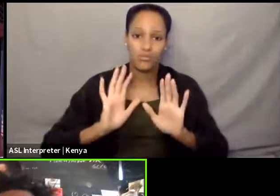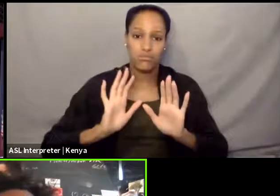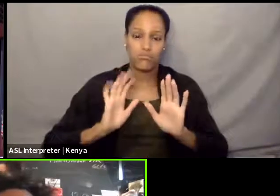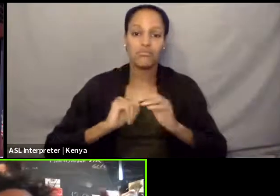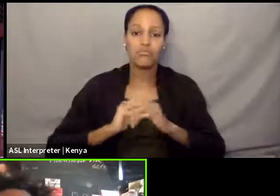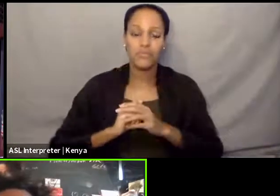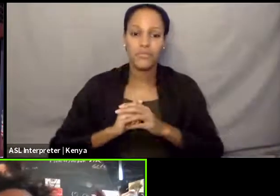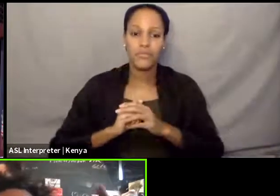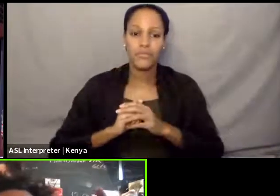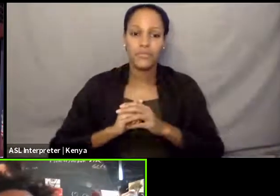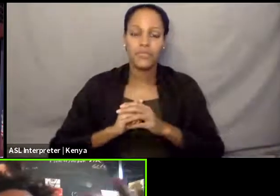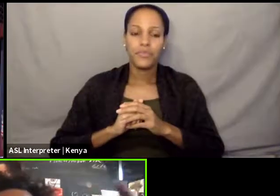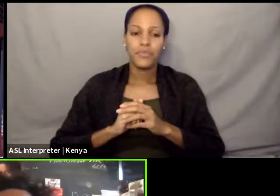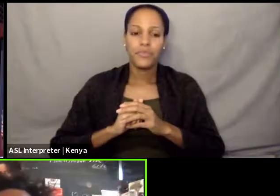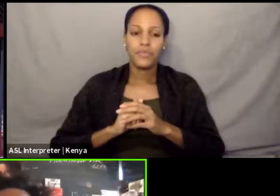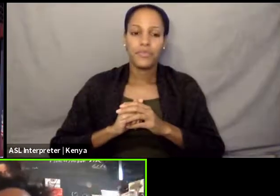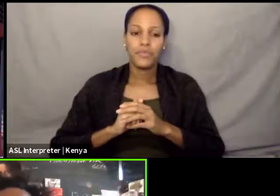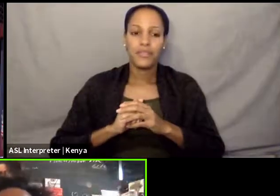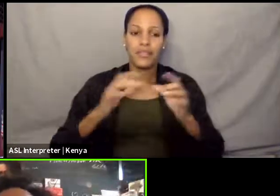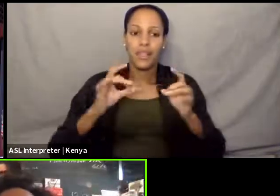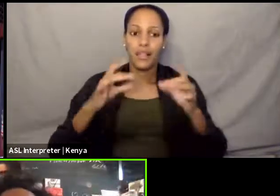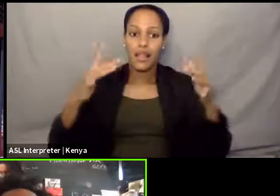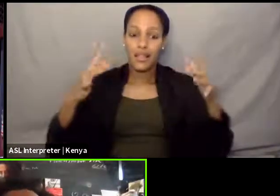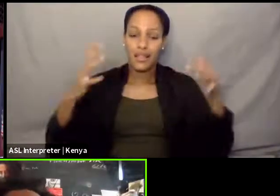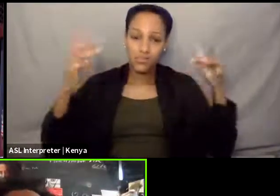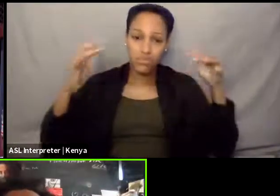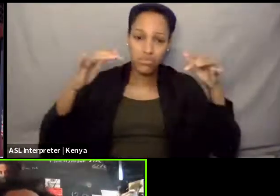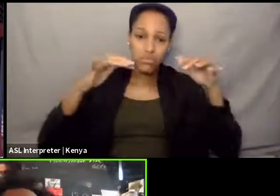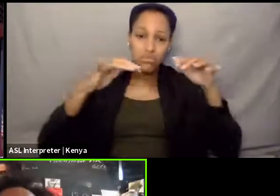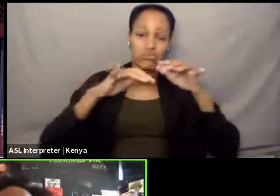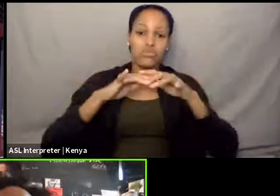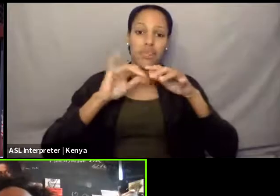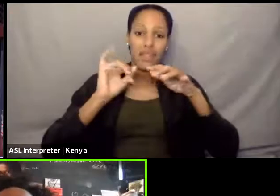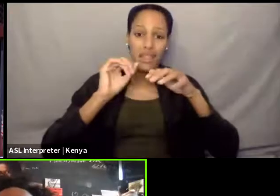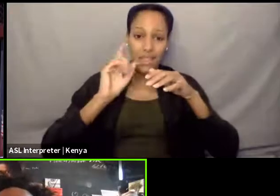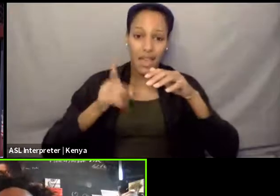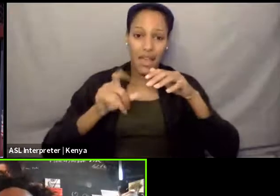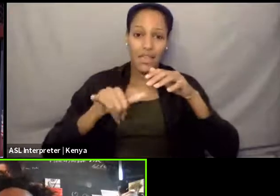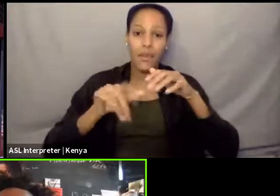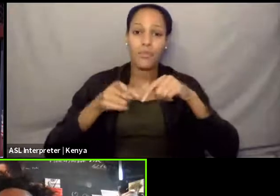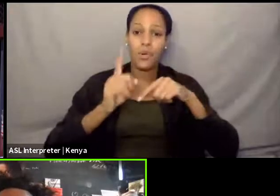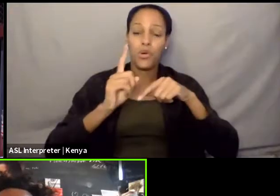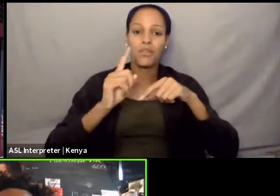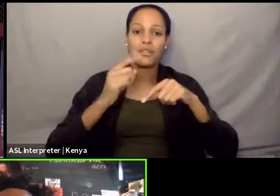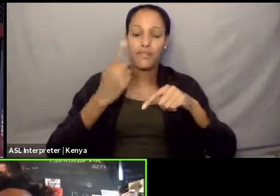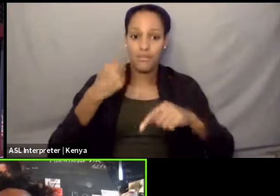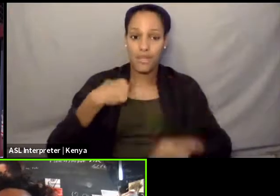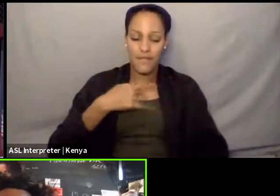the luminous sort of gathering in the midst of that, to me feels like